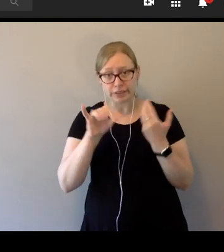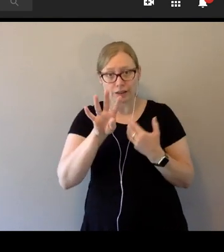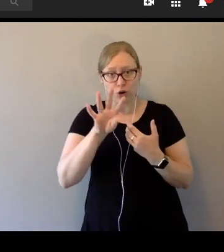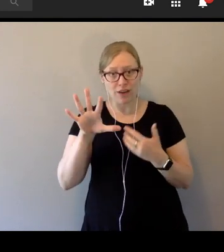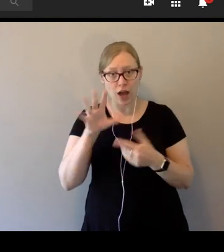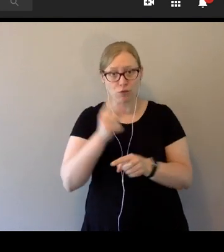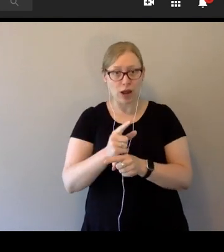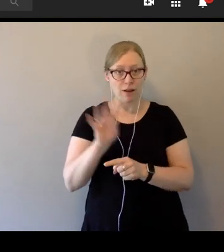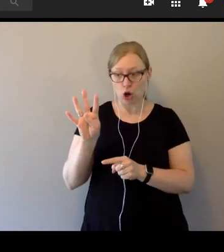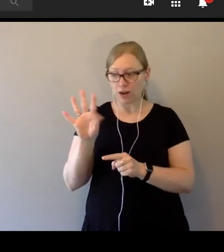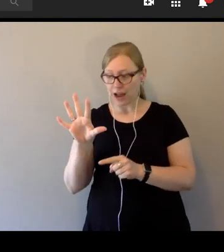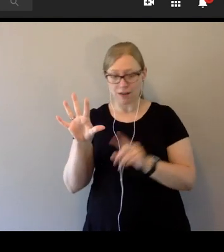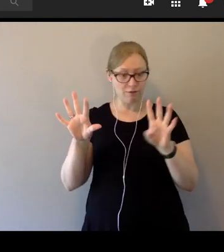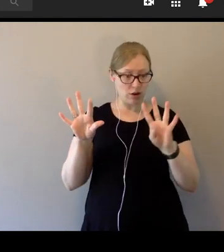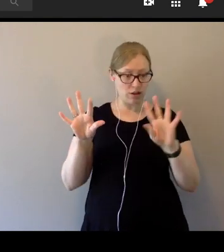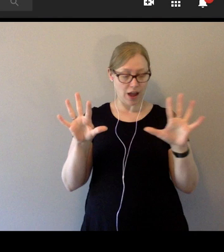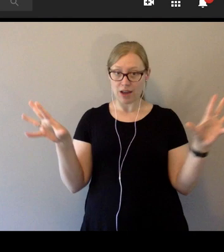degrees. So